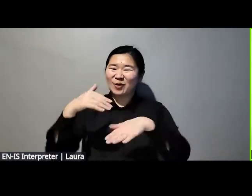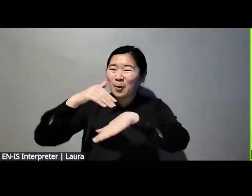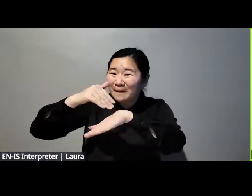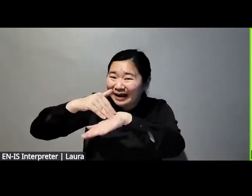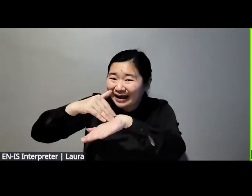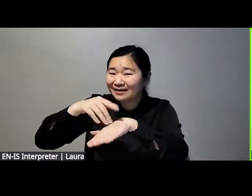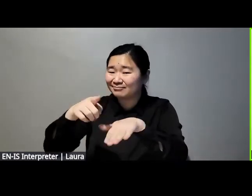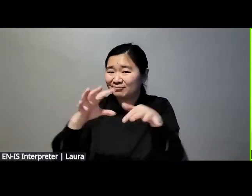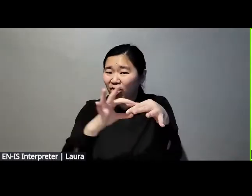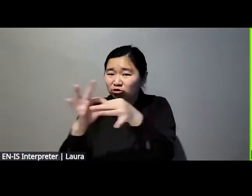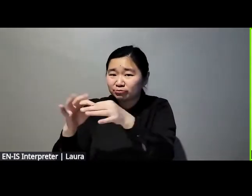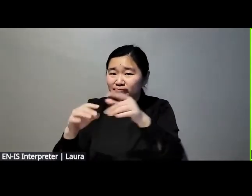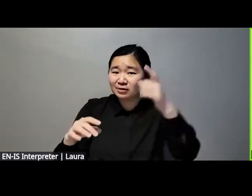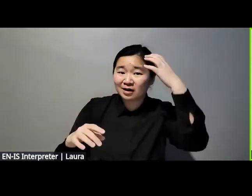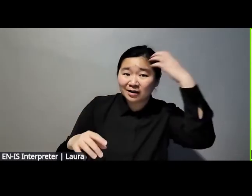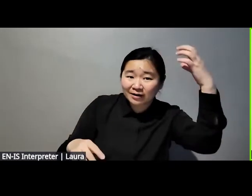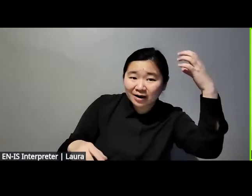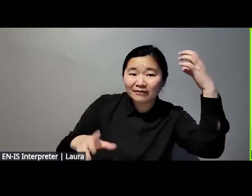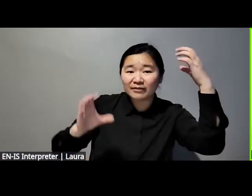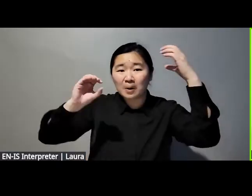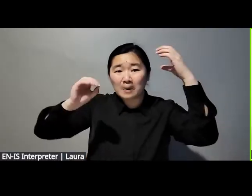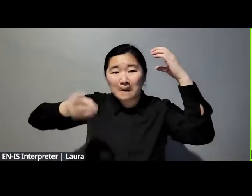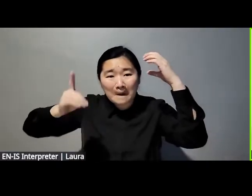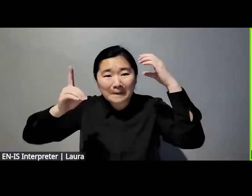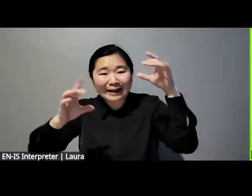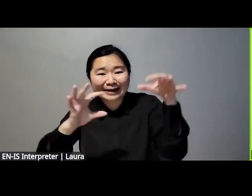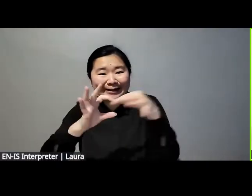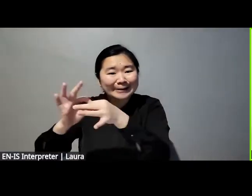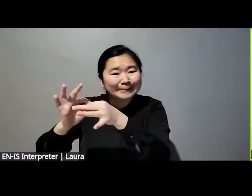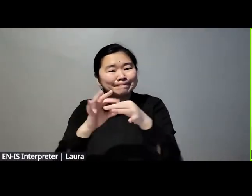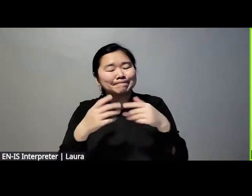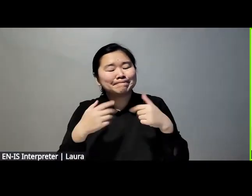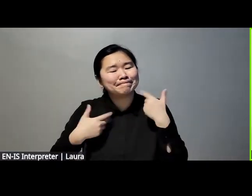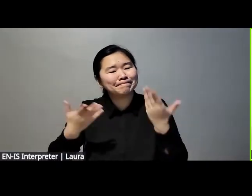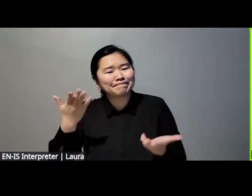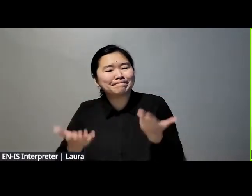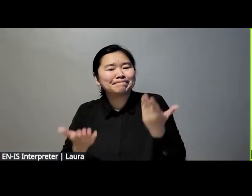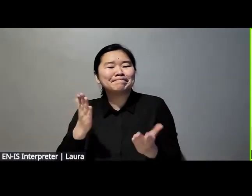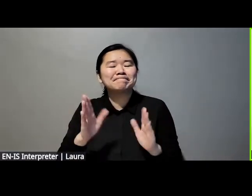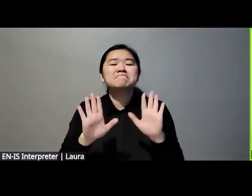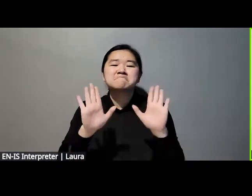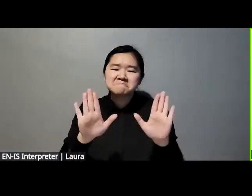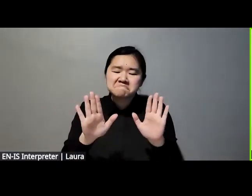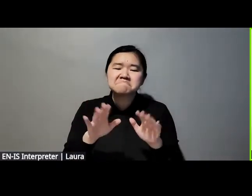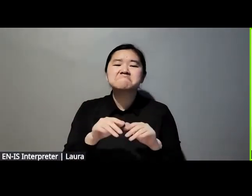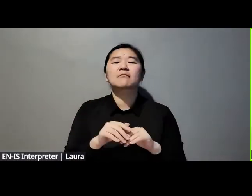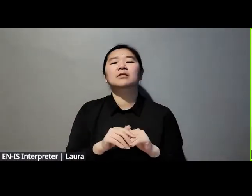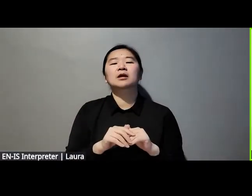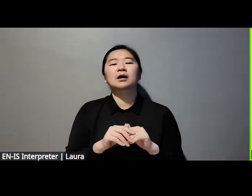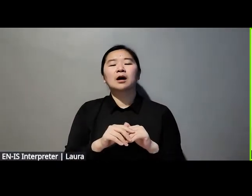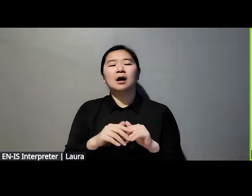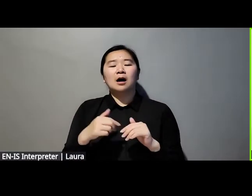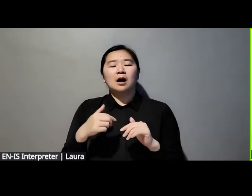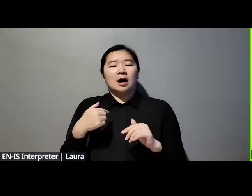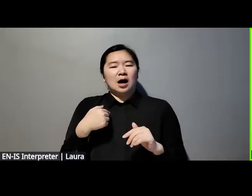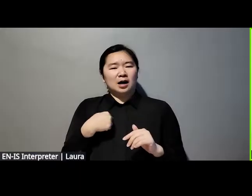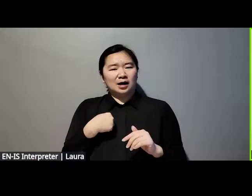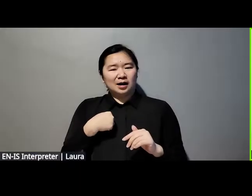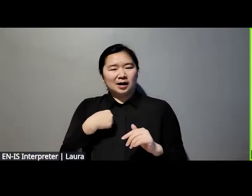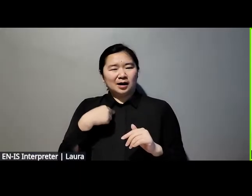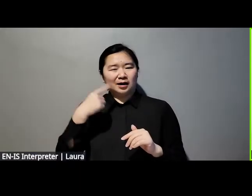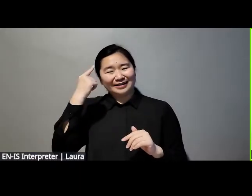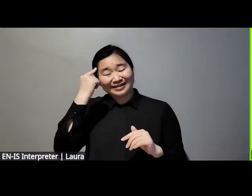participation, mandating leadership, mandating design leadership from OPDs, and